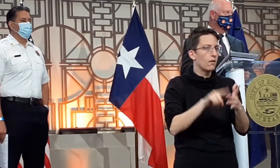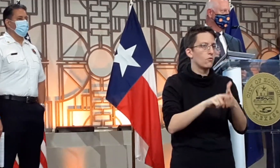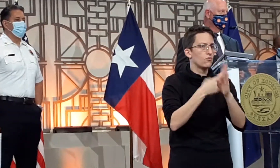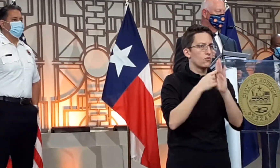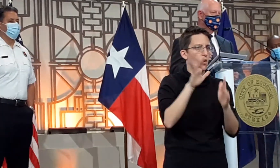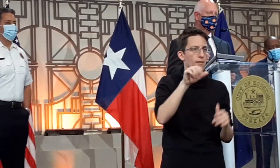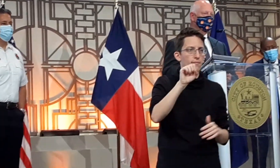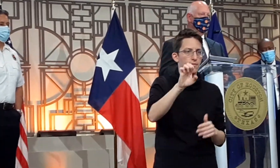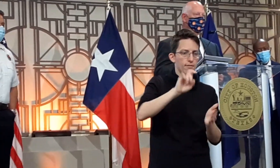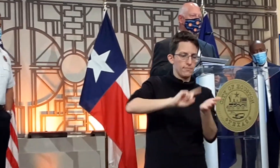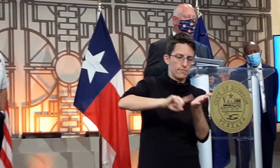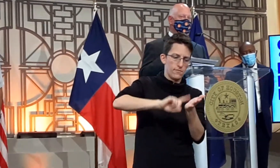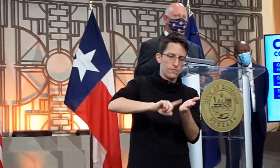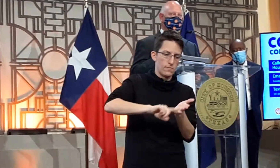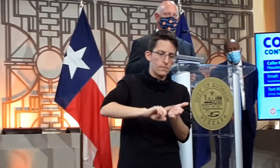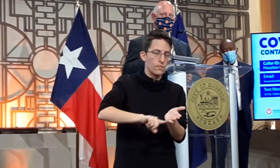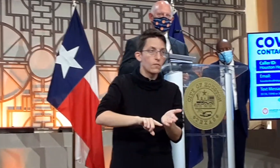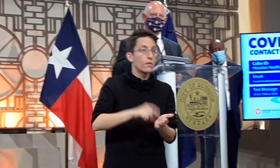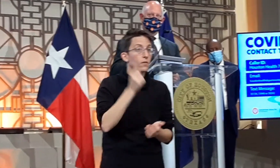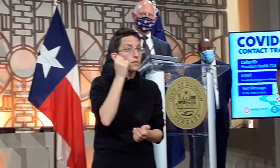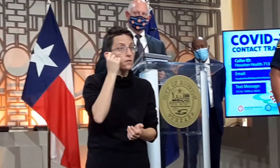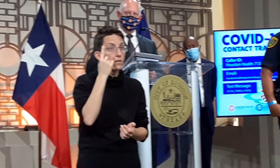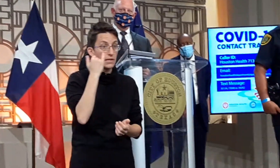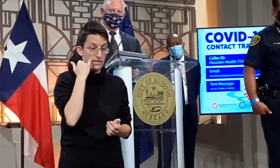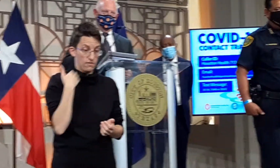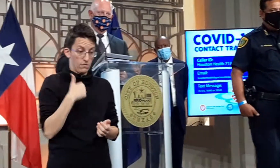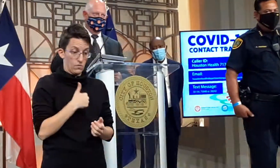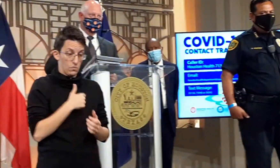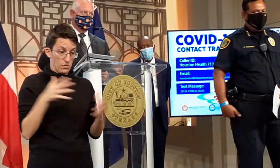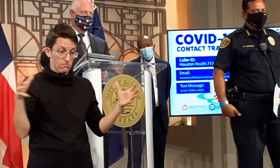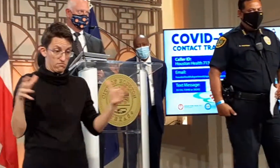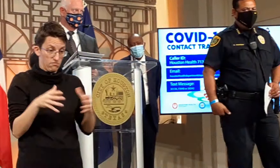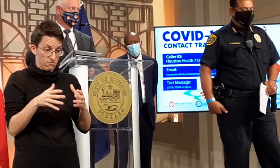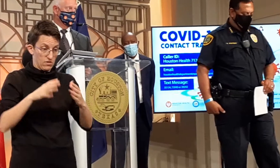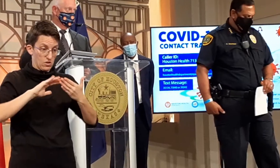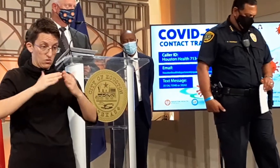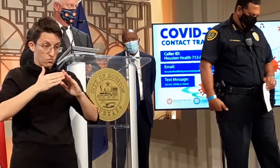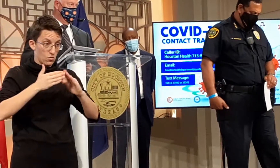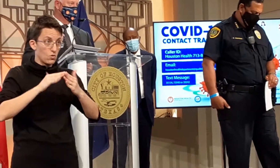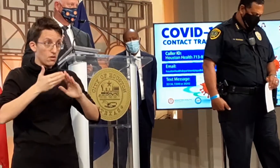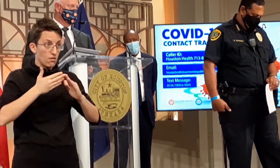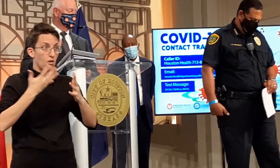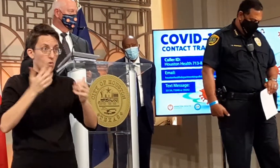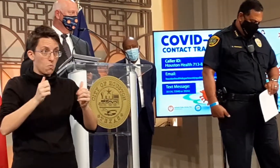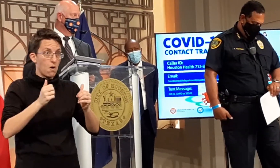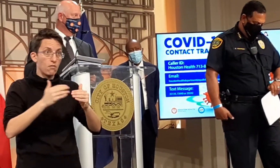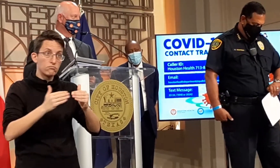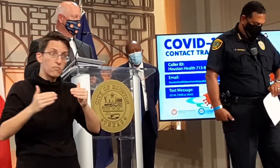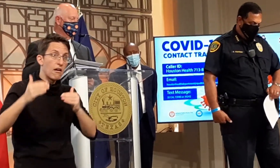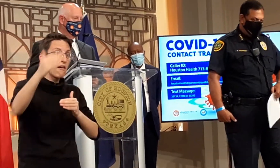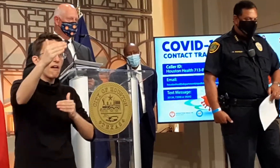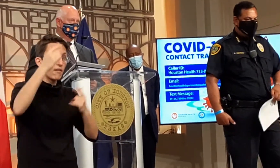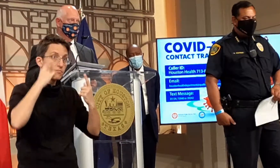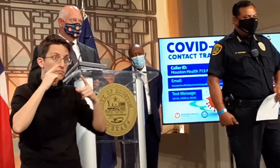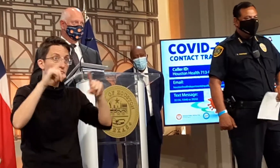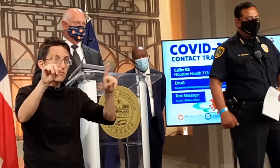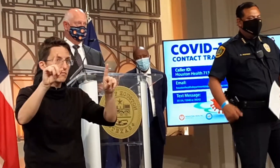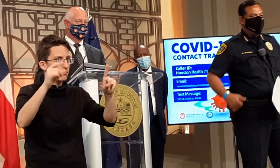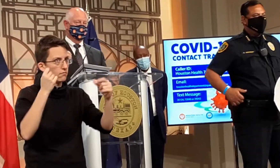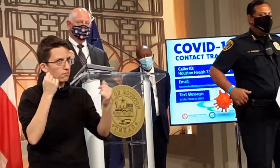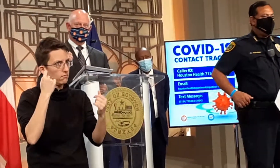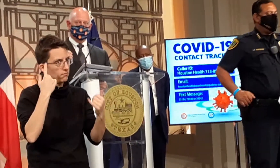thing that's really important. If we as a community are going to get ahead of this virus, and we are currently behind it with a positivity